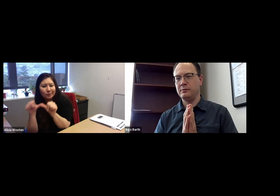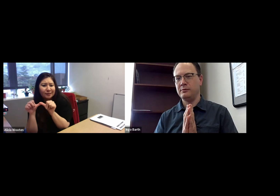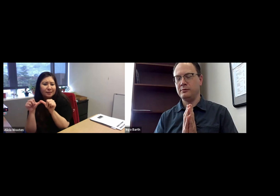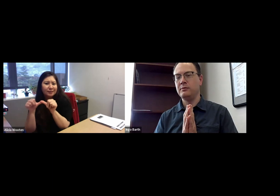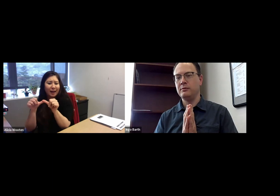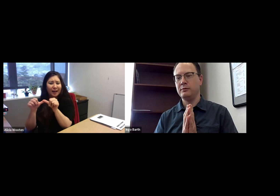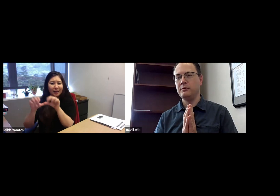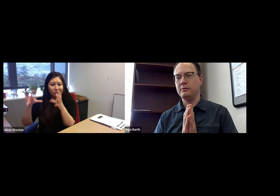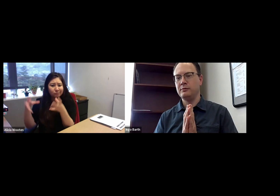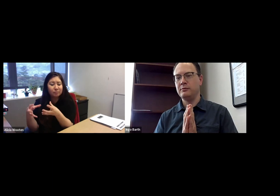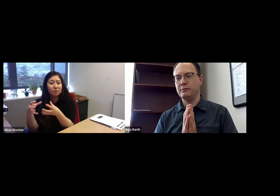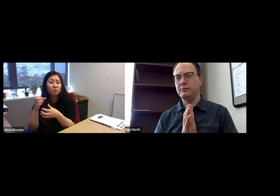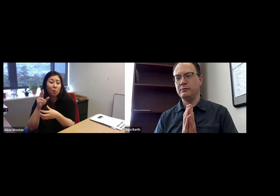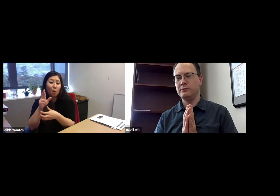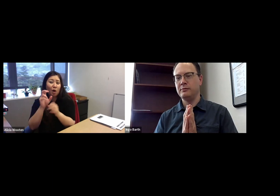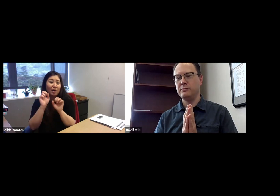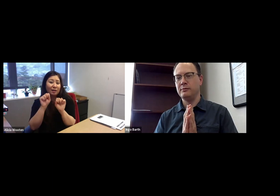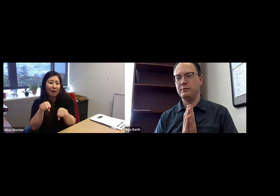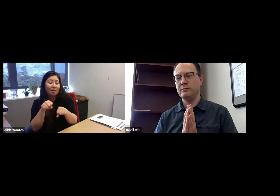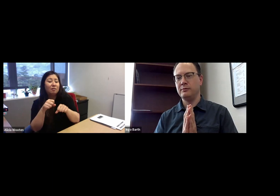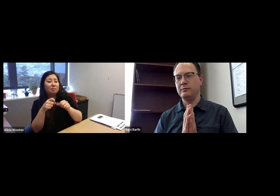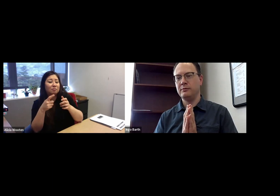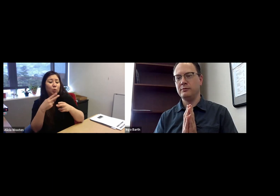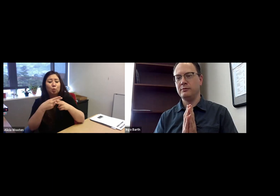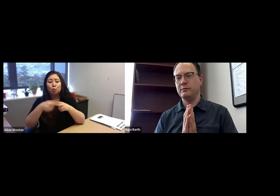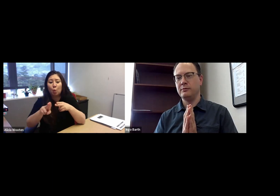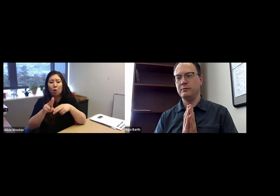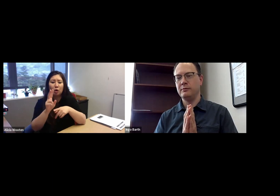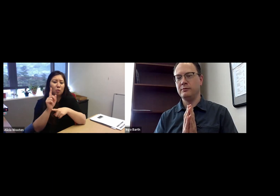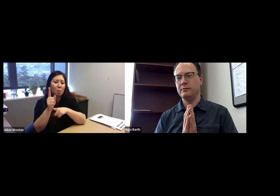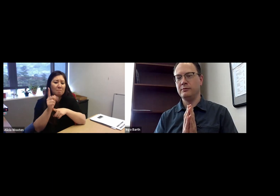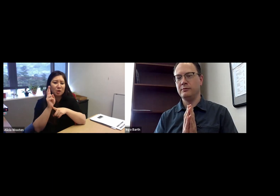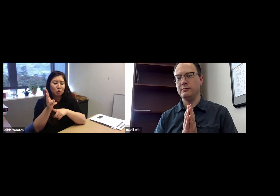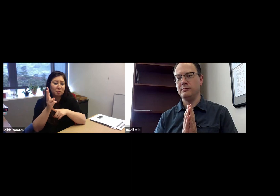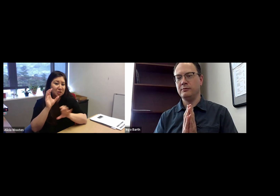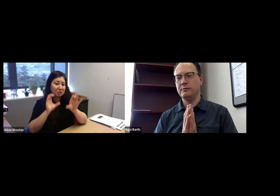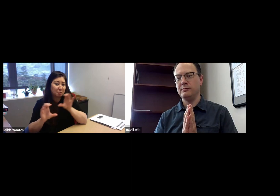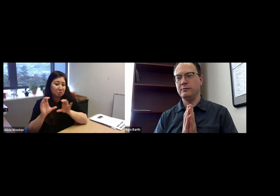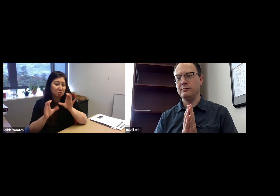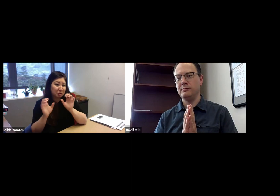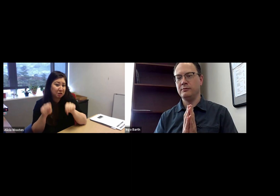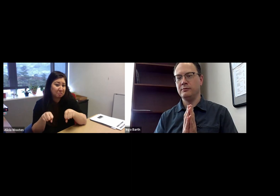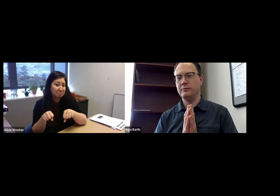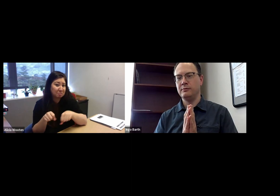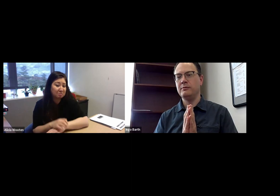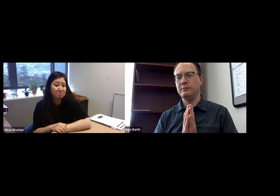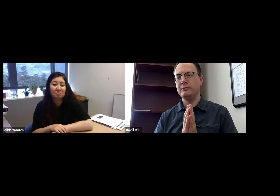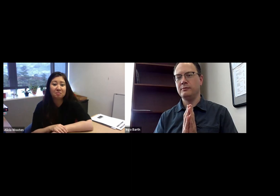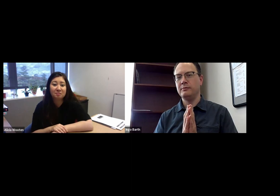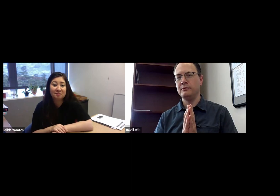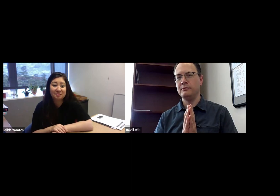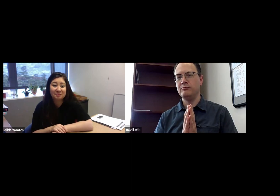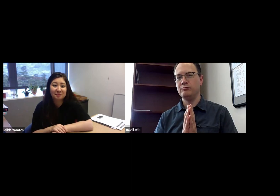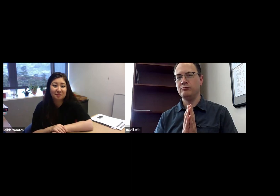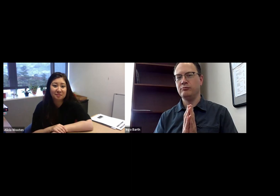Can we just not watch the whole video, or maybe show maybe 1 or 2 minutes of